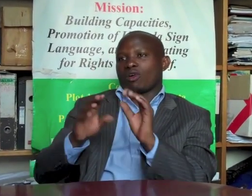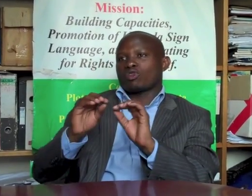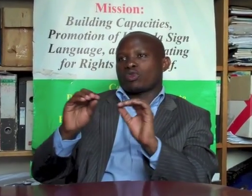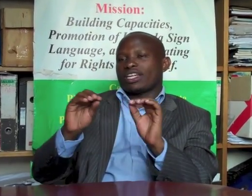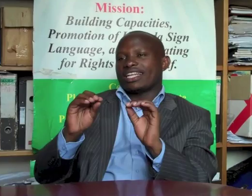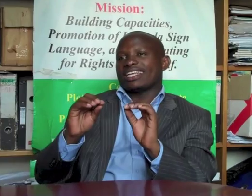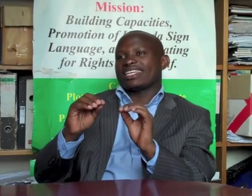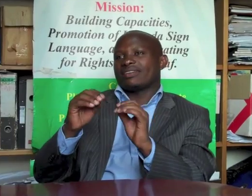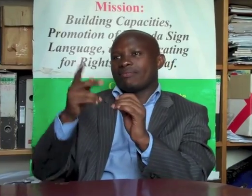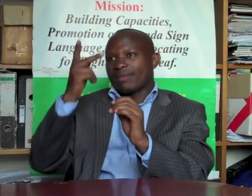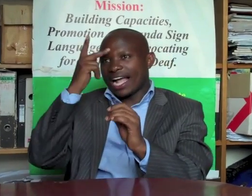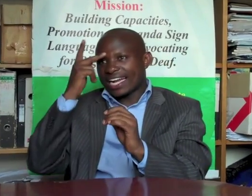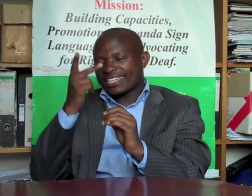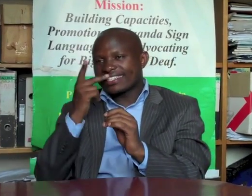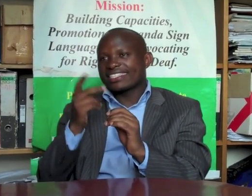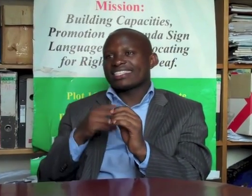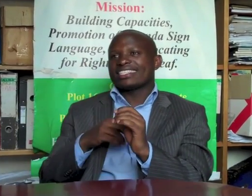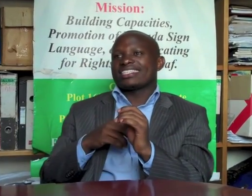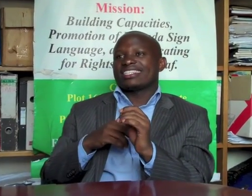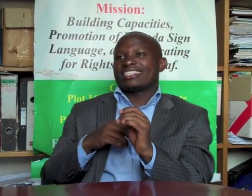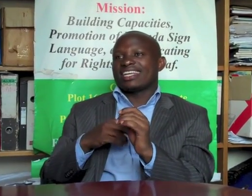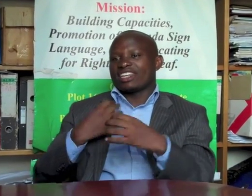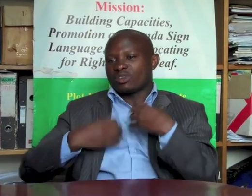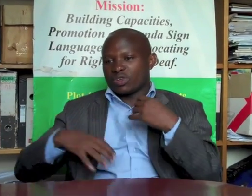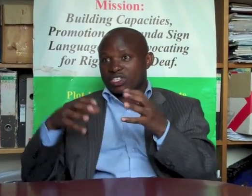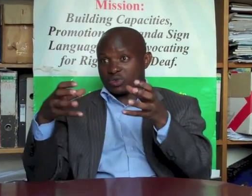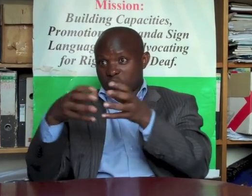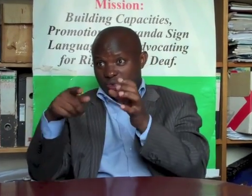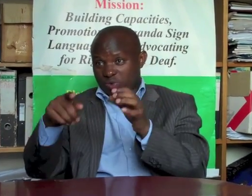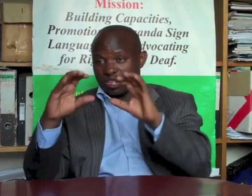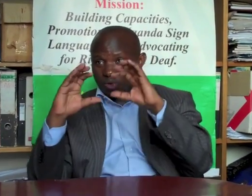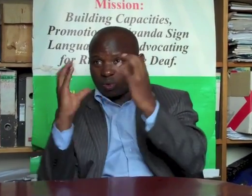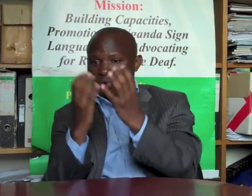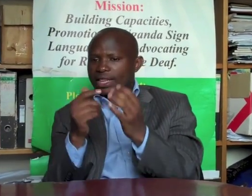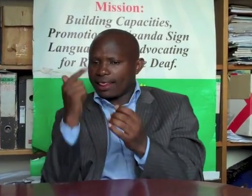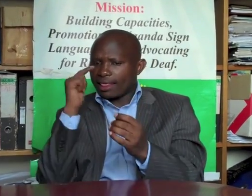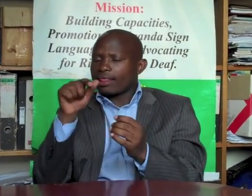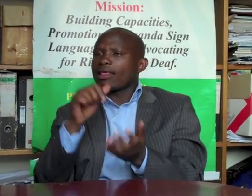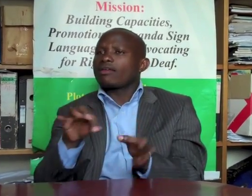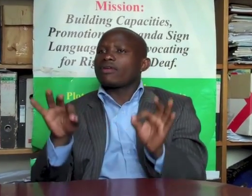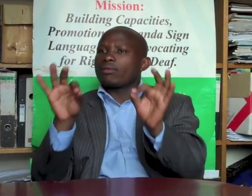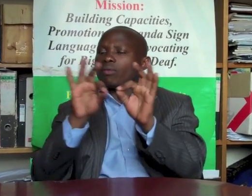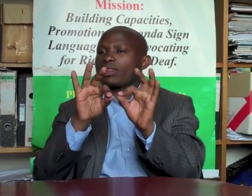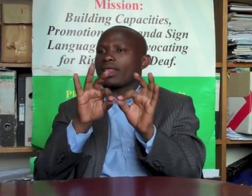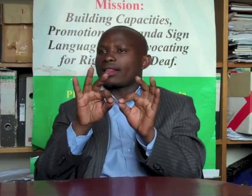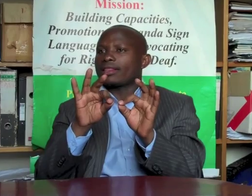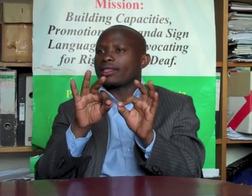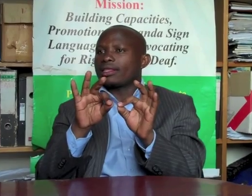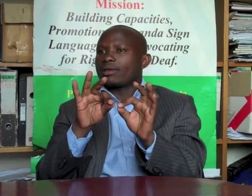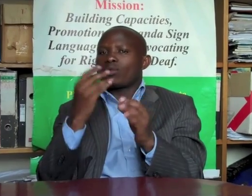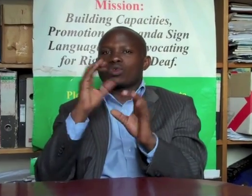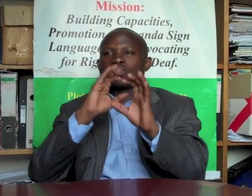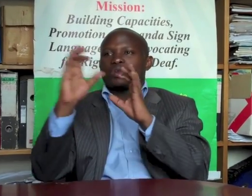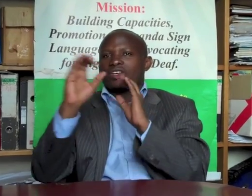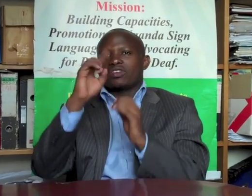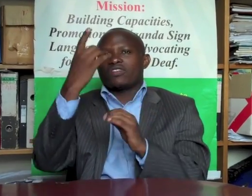area of sign language training to parents and interested groups in the community. That is very,